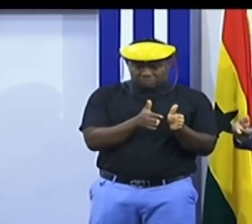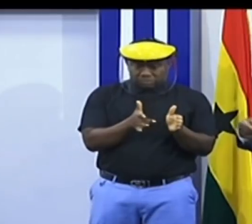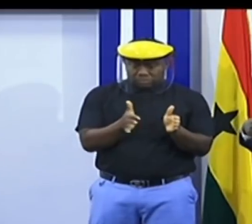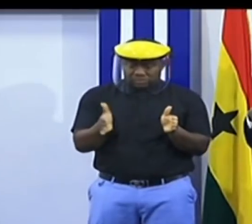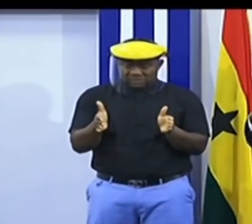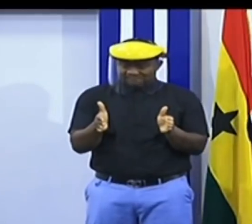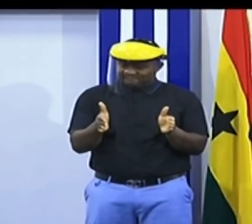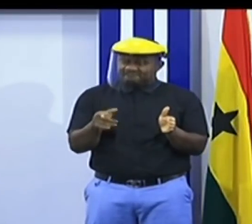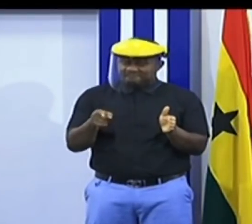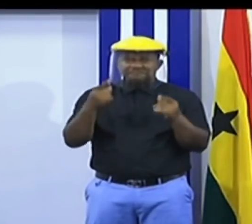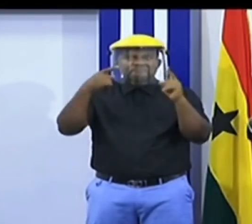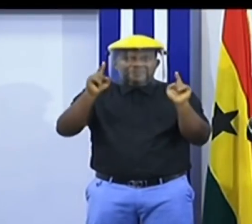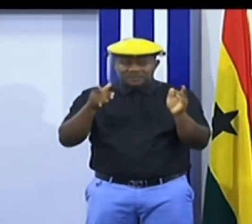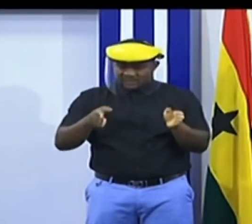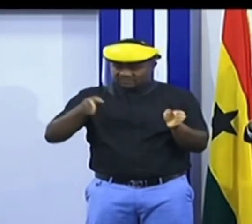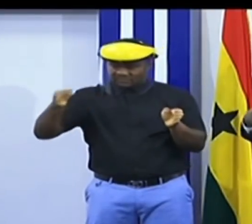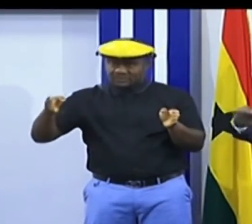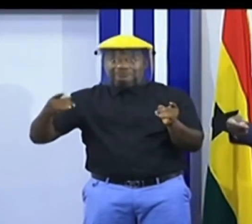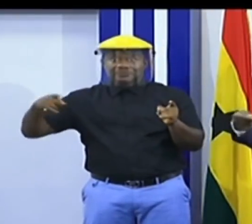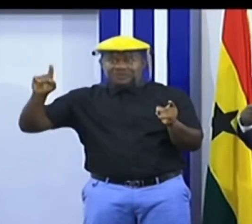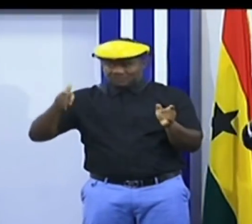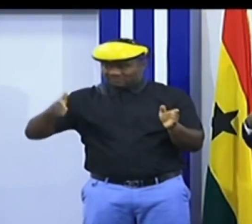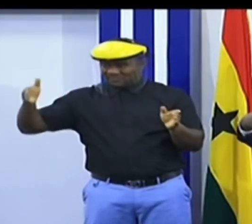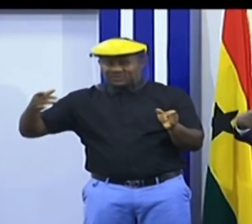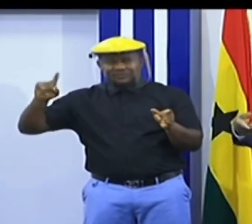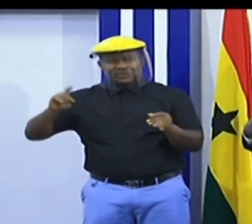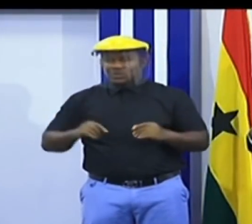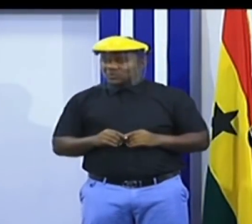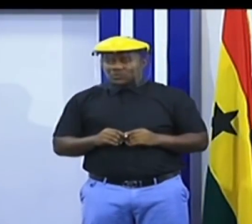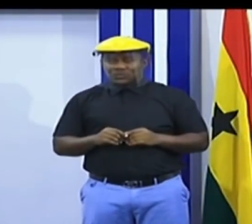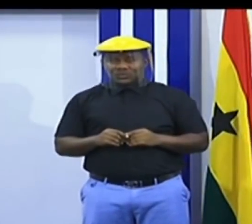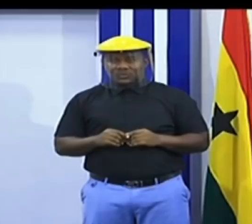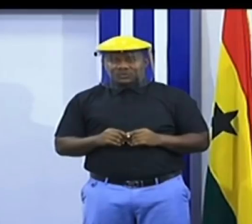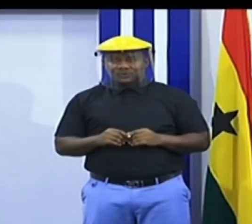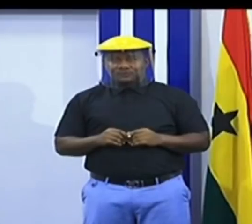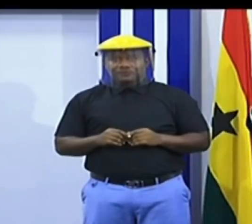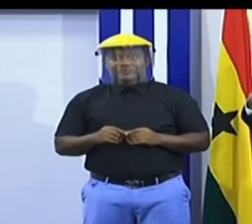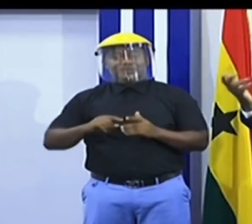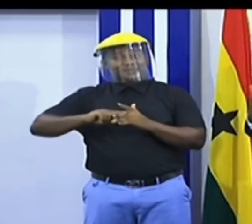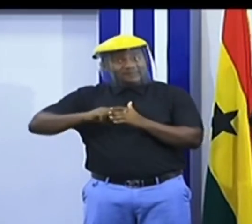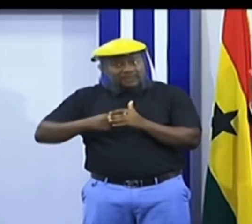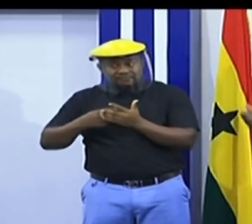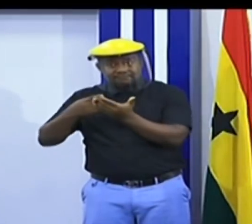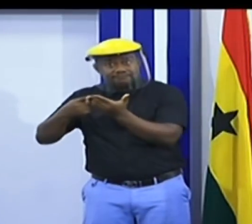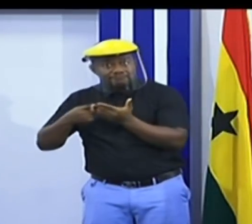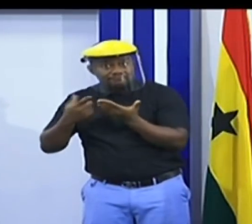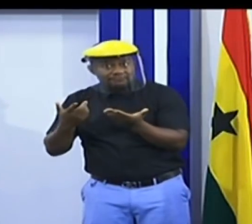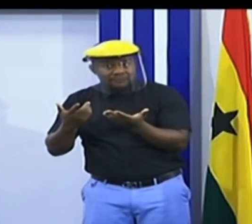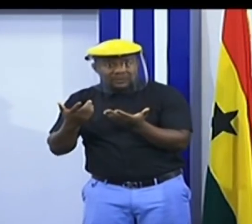this, but we must start confronting this reality, start having this conversation, even determining what time is a good